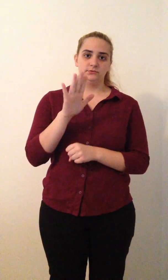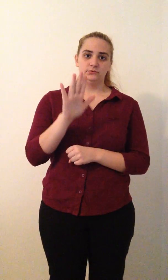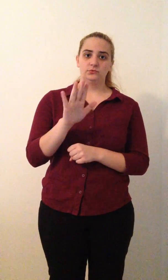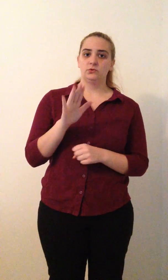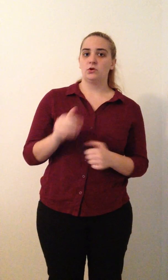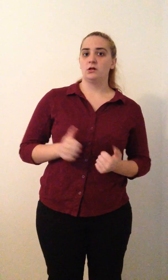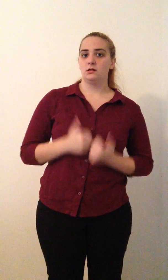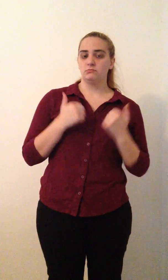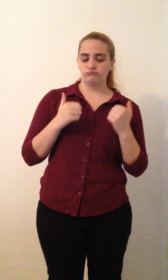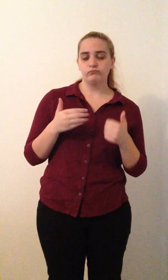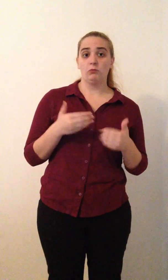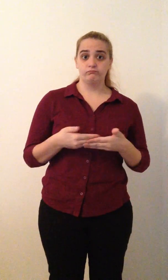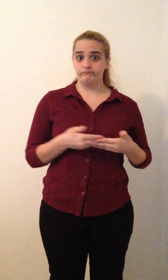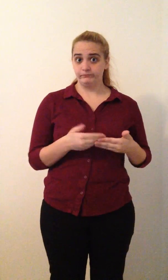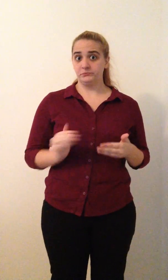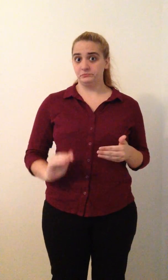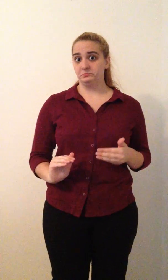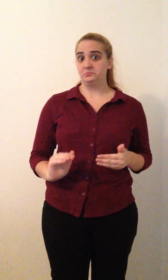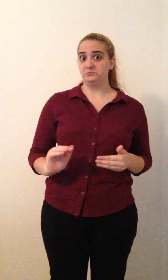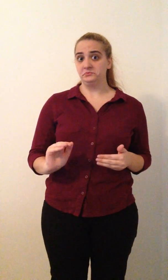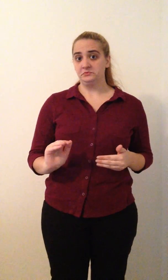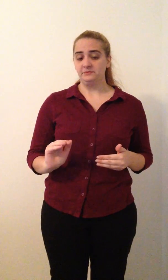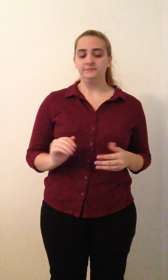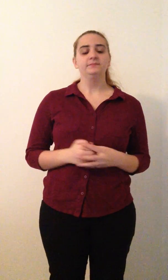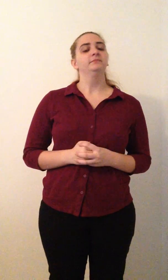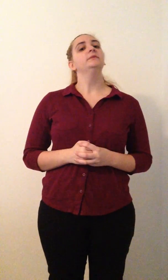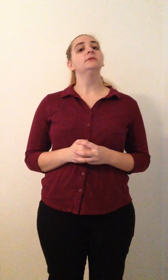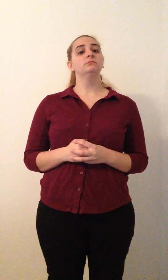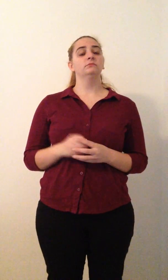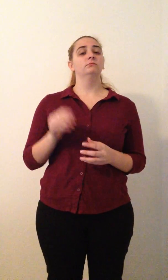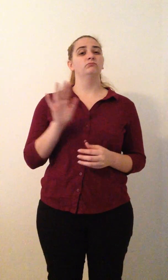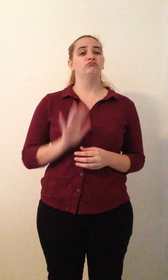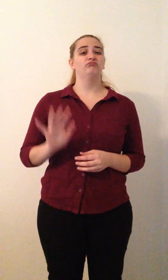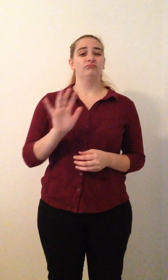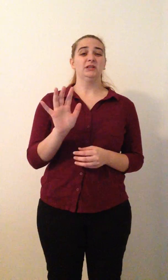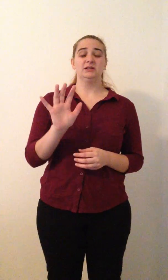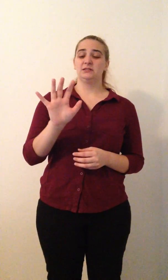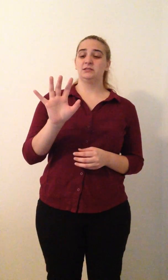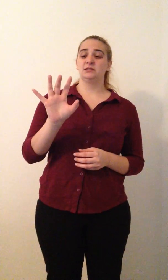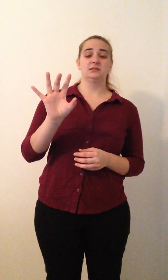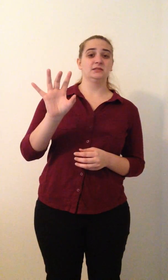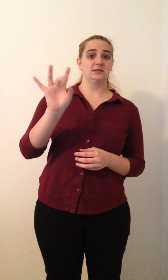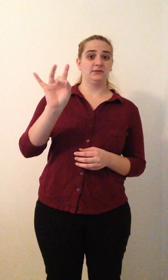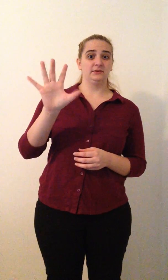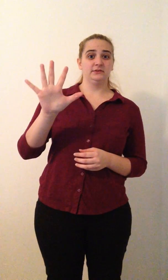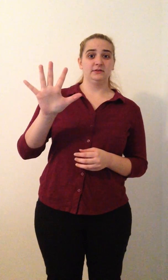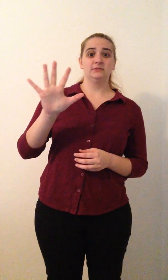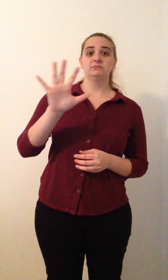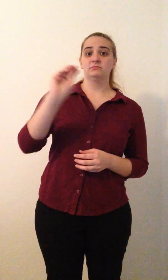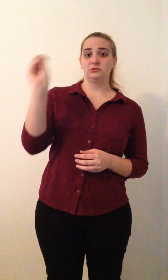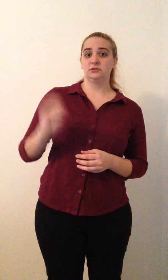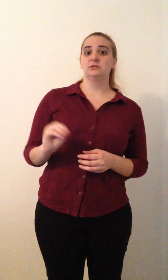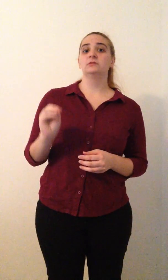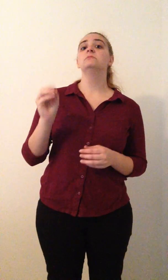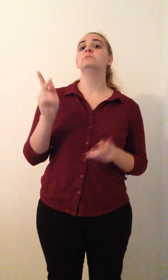research shows that it's in the 70-75% range, that it's going to stay the same. If you lose